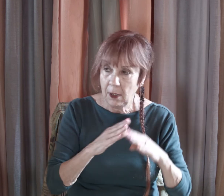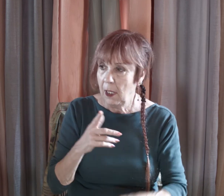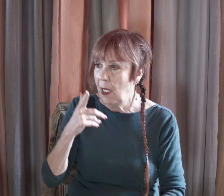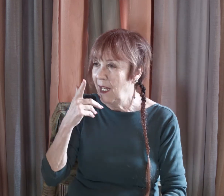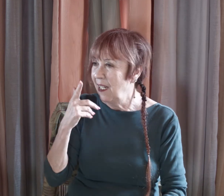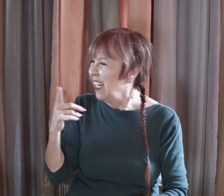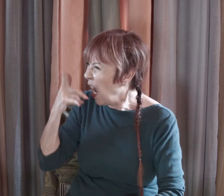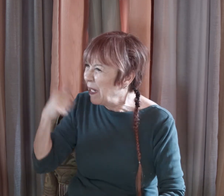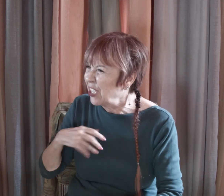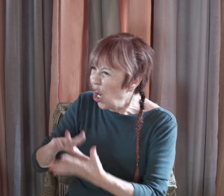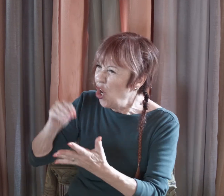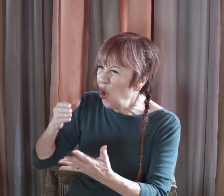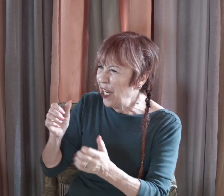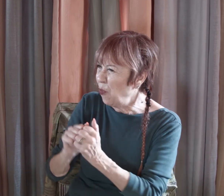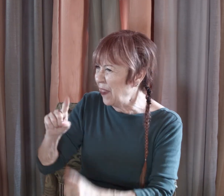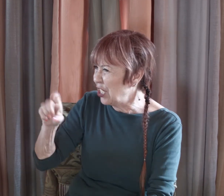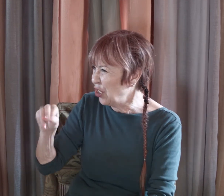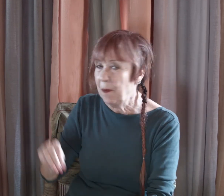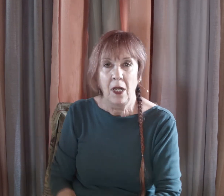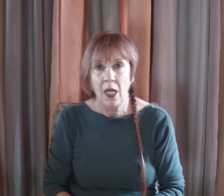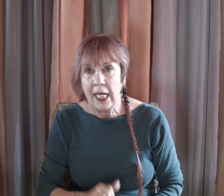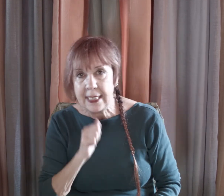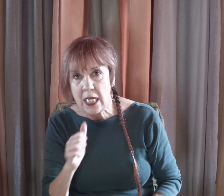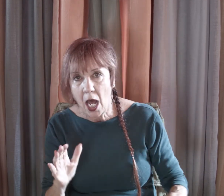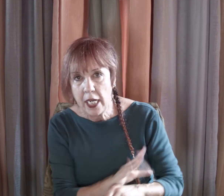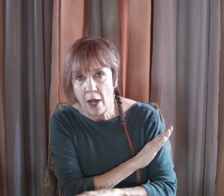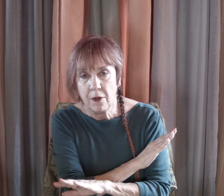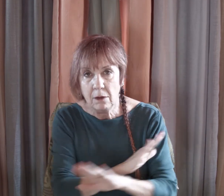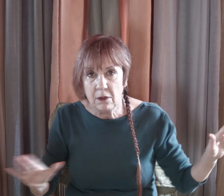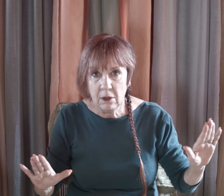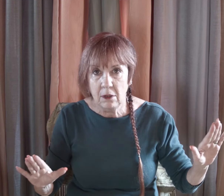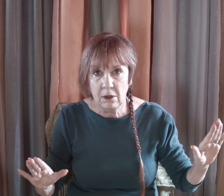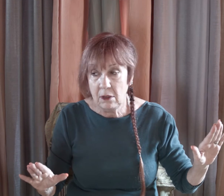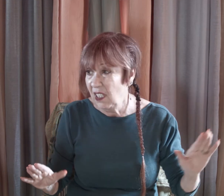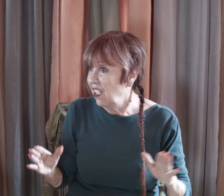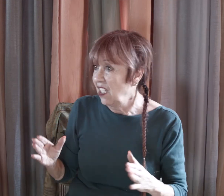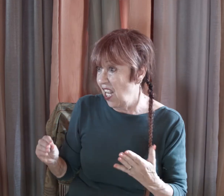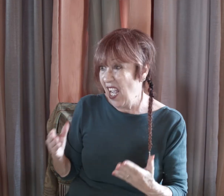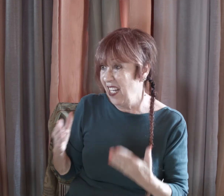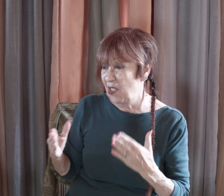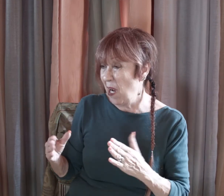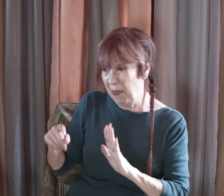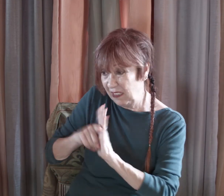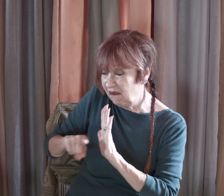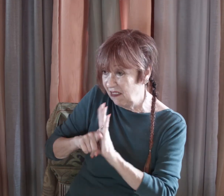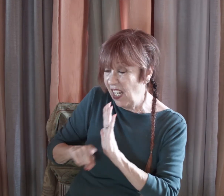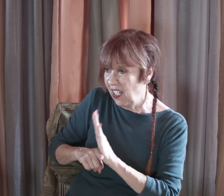learning through Zoom and everything that entails is not enough. No, it's not enough. It's not enough, and it might even be detrimental